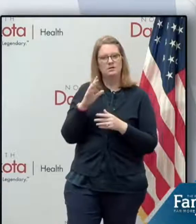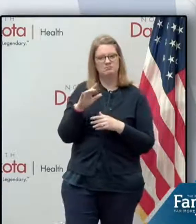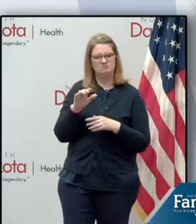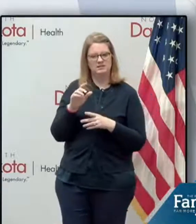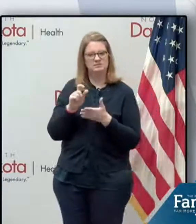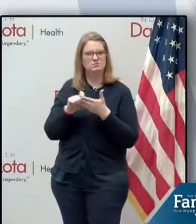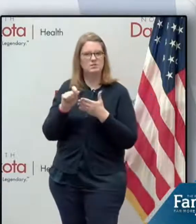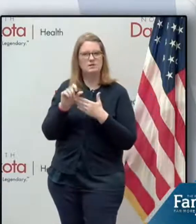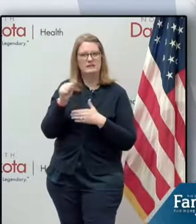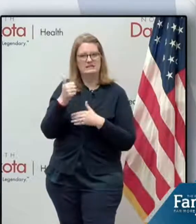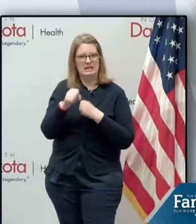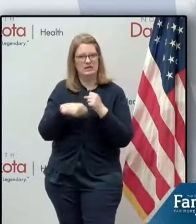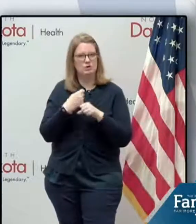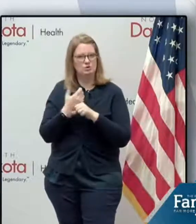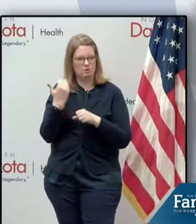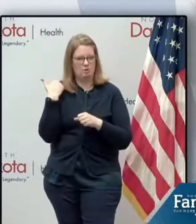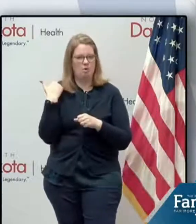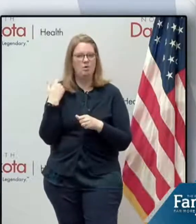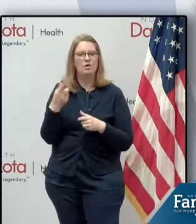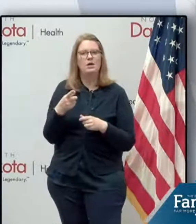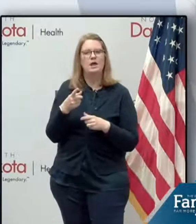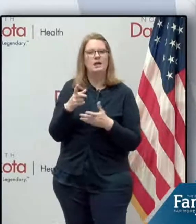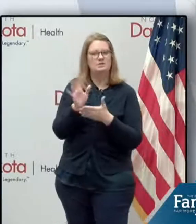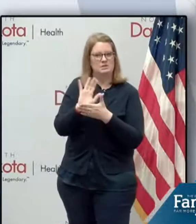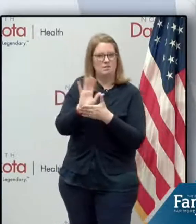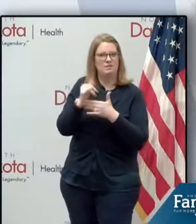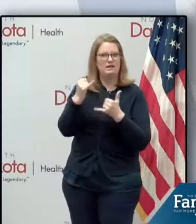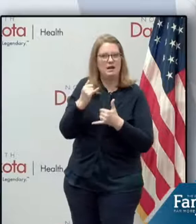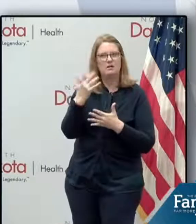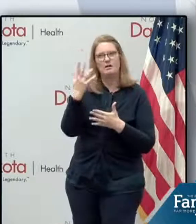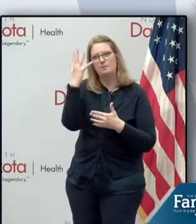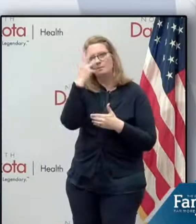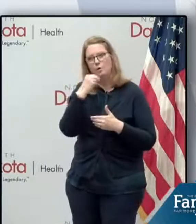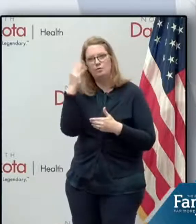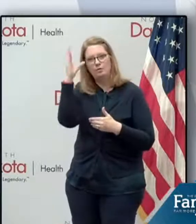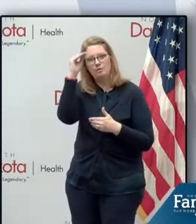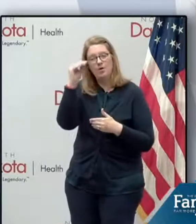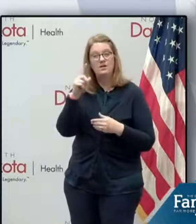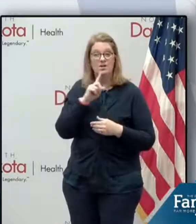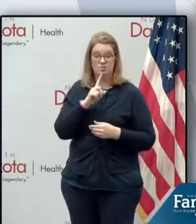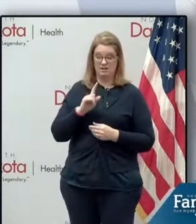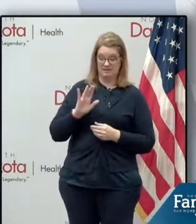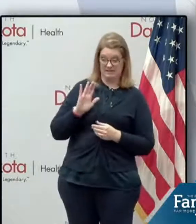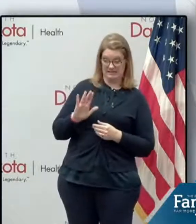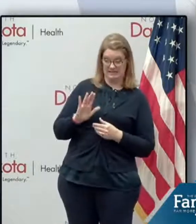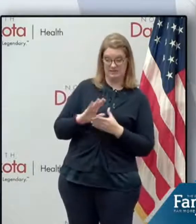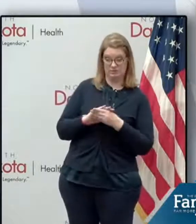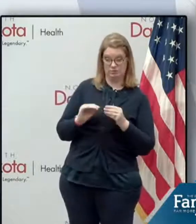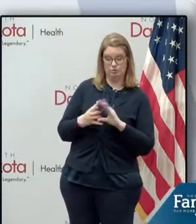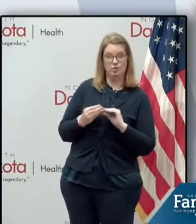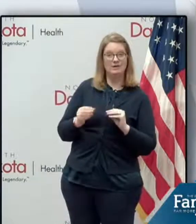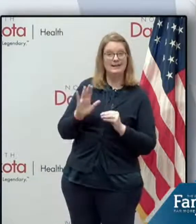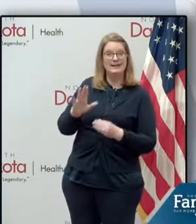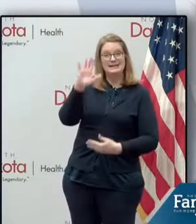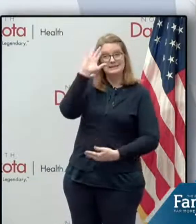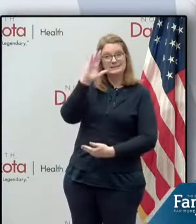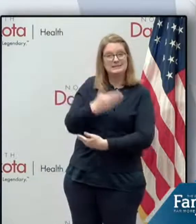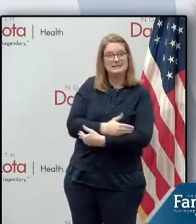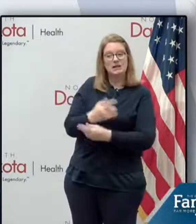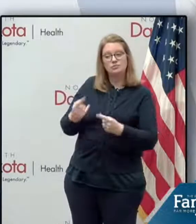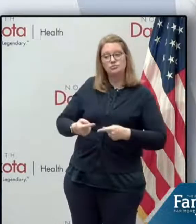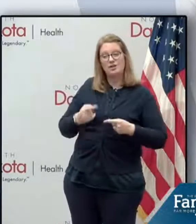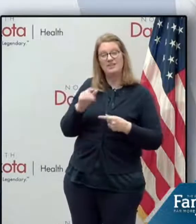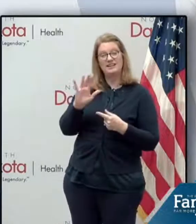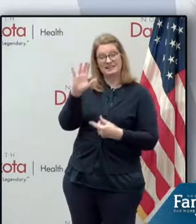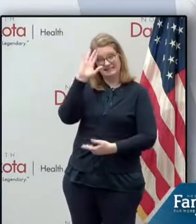movie called A Beautiful Boy about a couple years ago. And it's the story of his son's struggle, of his son